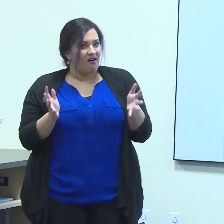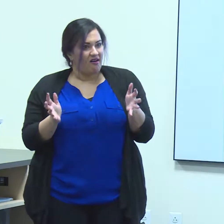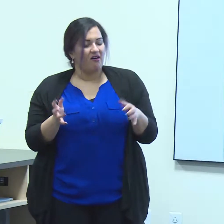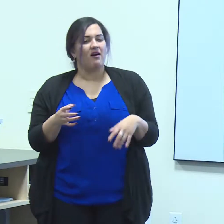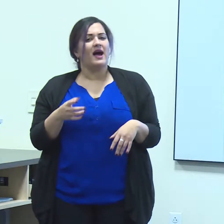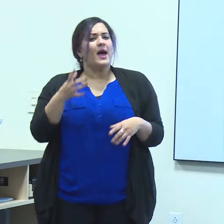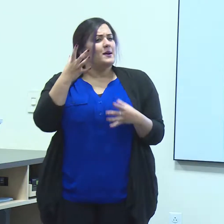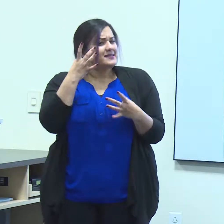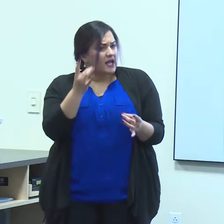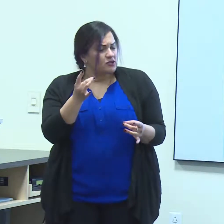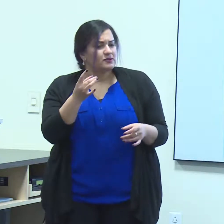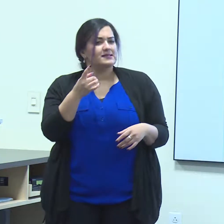great conversation.